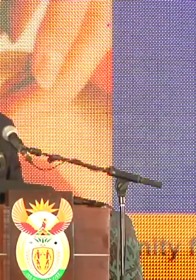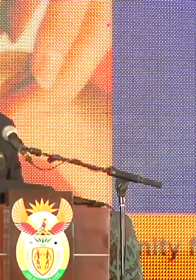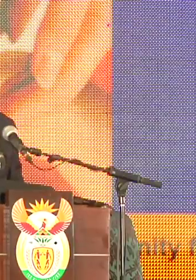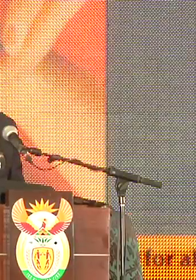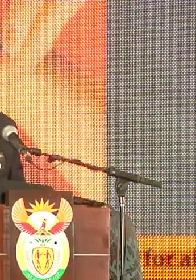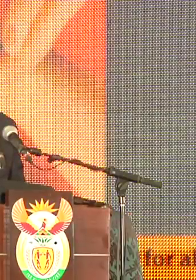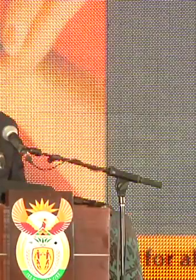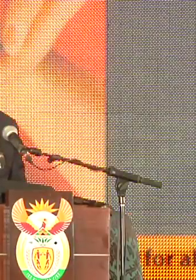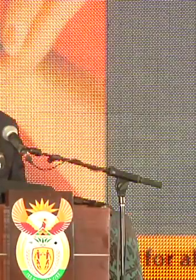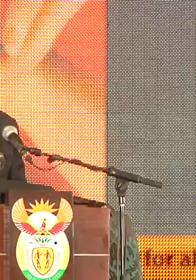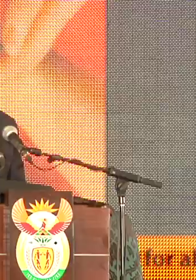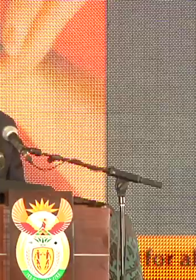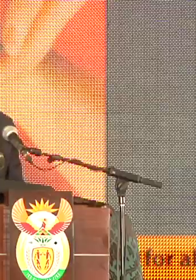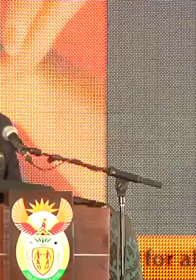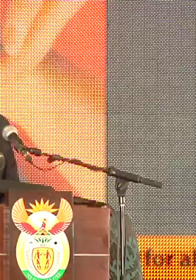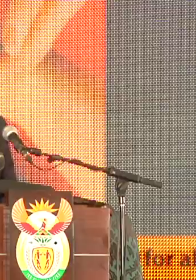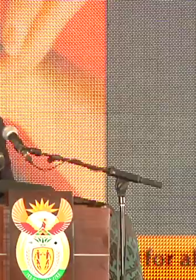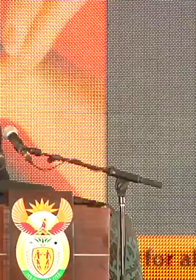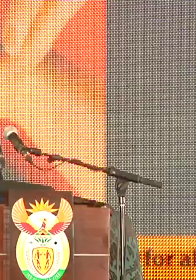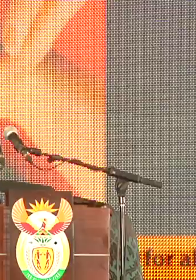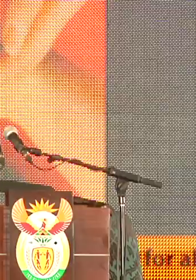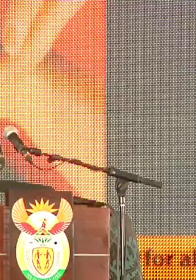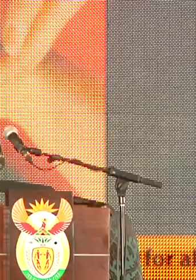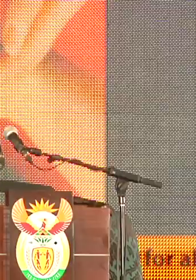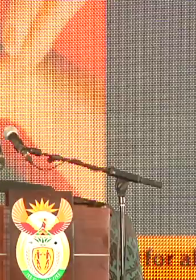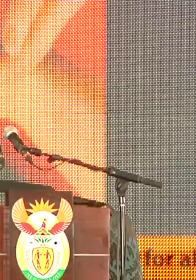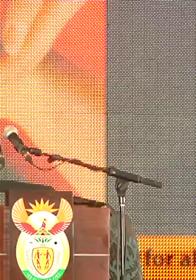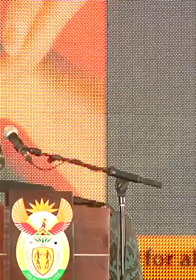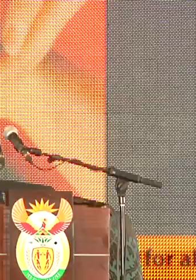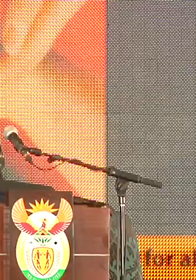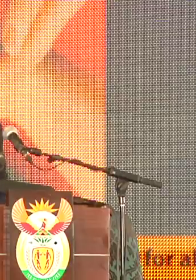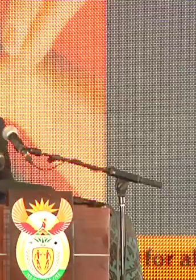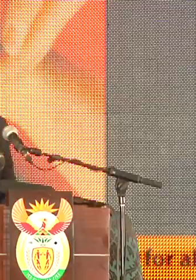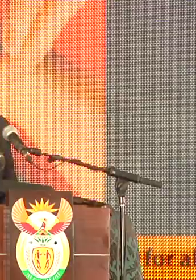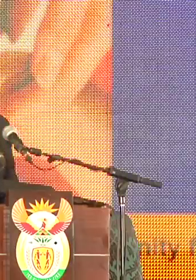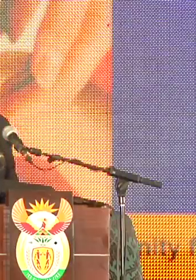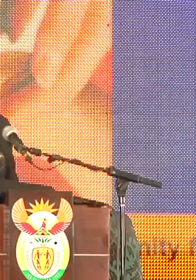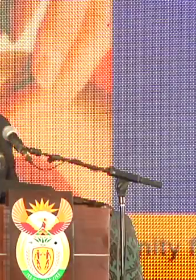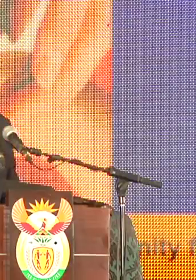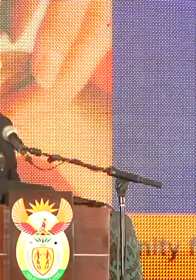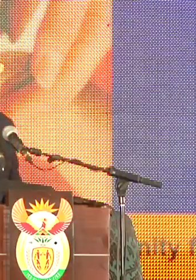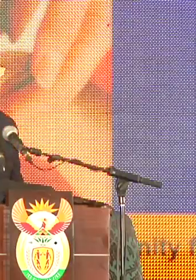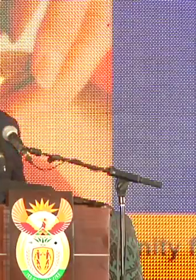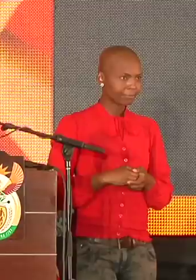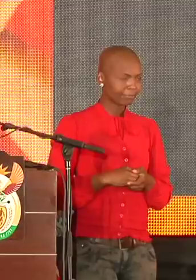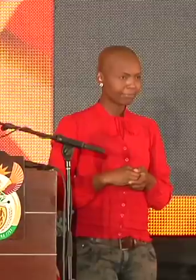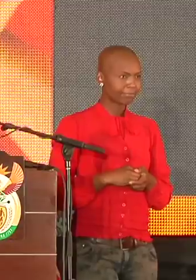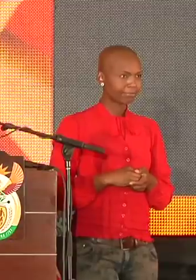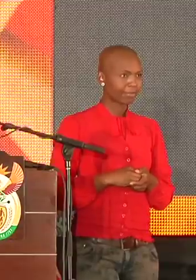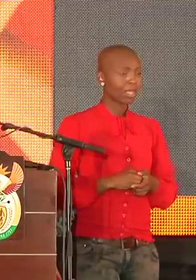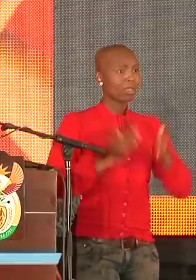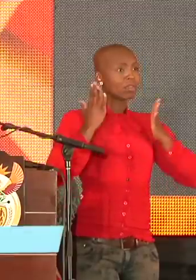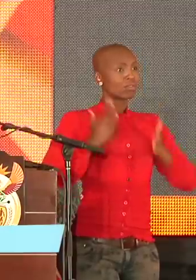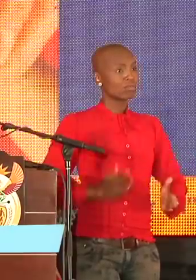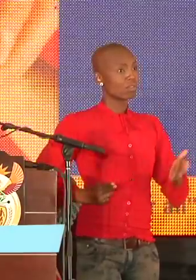of peace, solidarity, and friendship from all citizens of the world. On Human